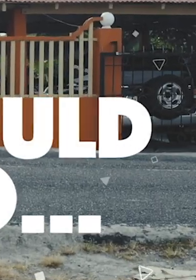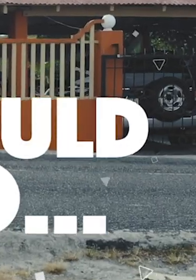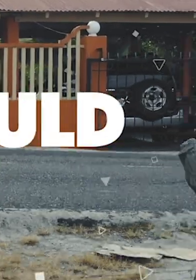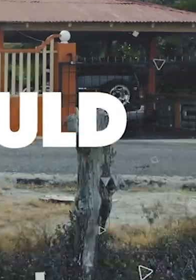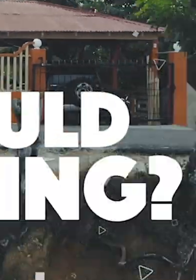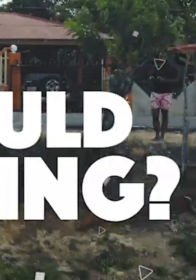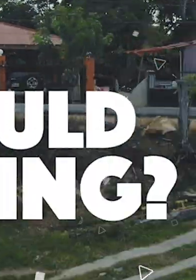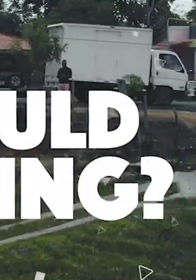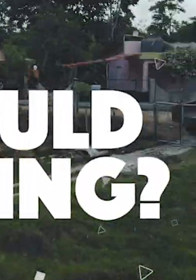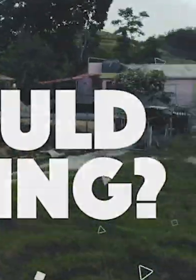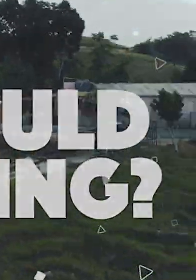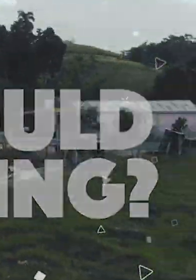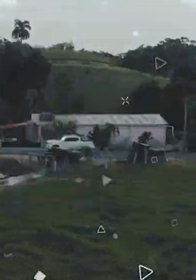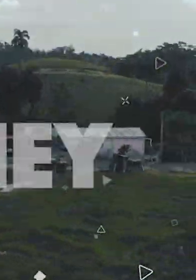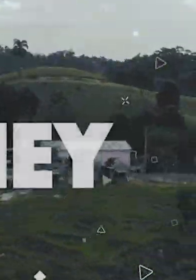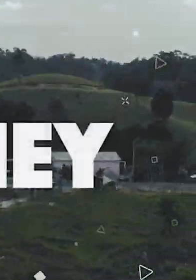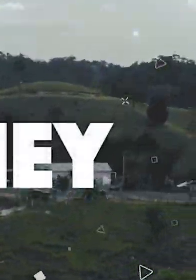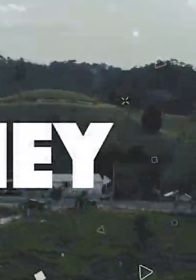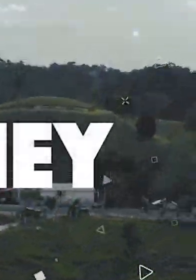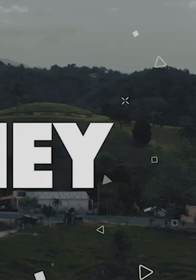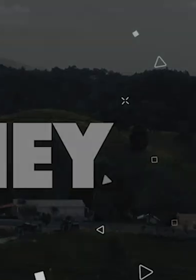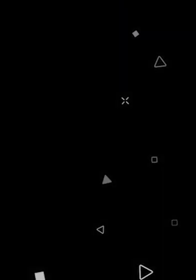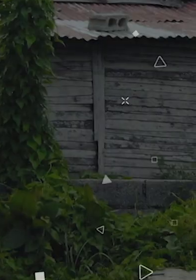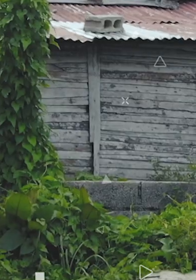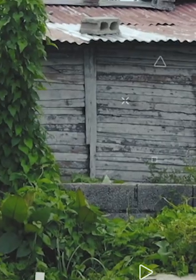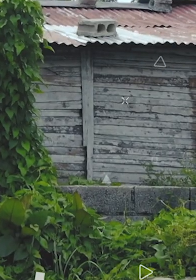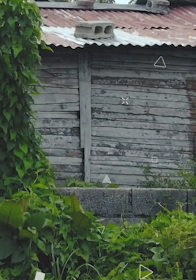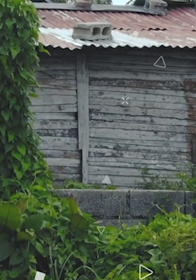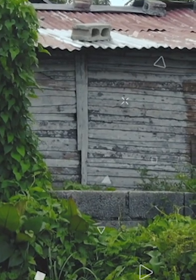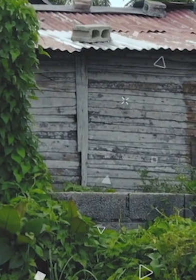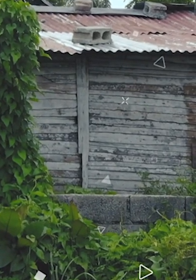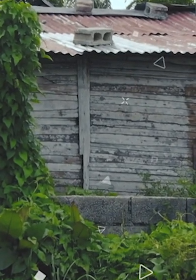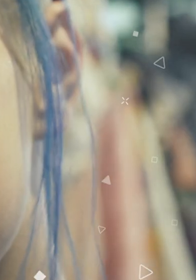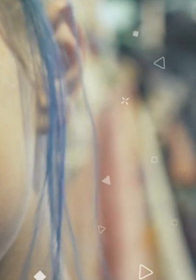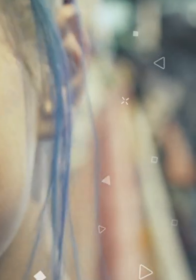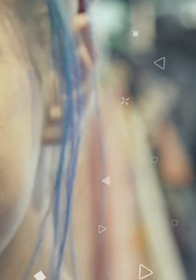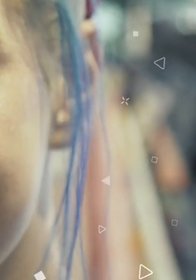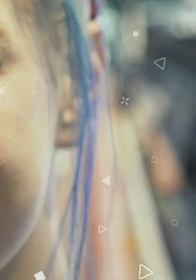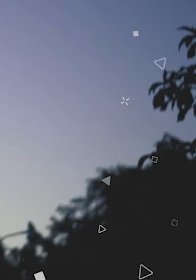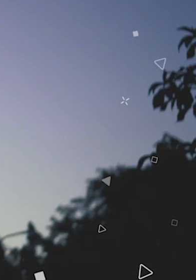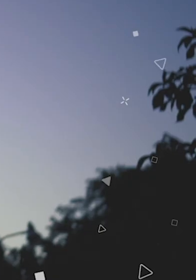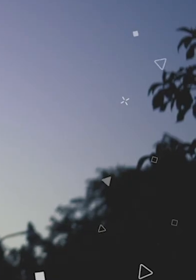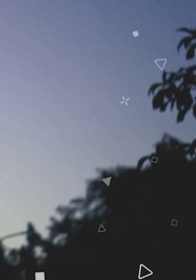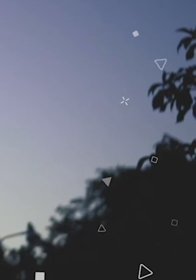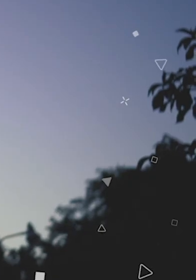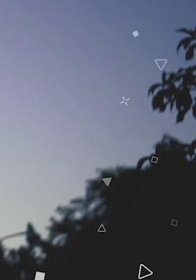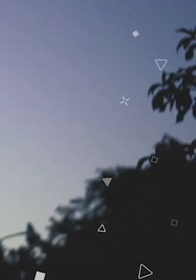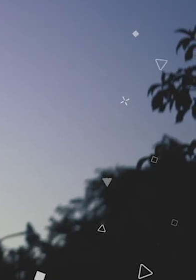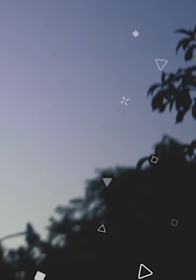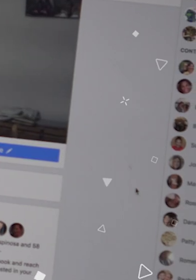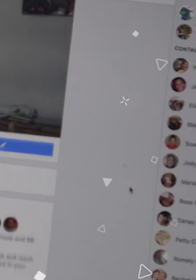question of what would you do if you could do anything led me to this journey. I want to listen to these girls. I want to witness